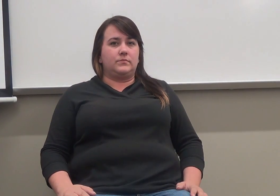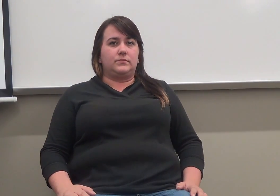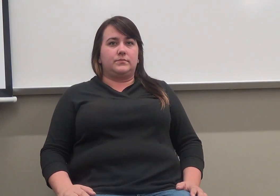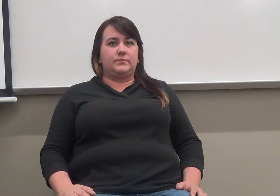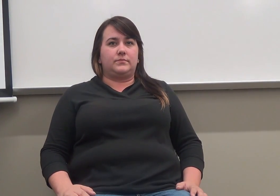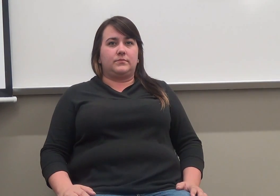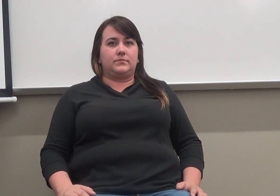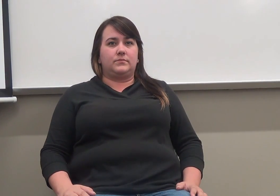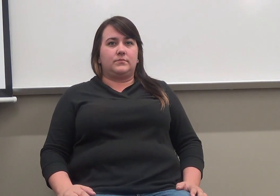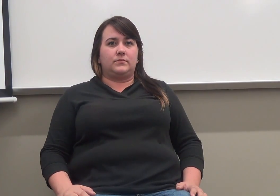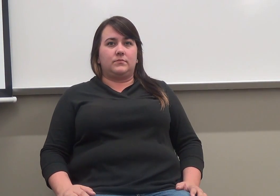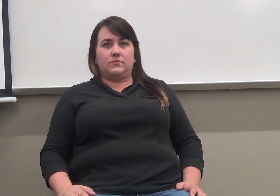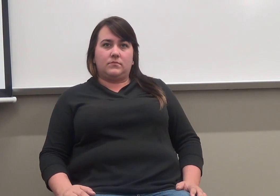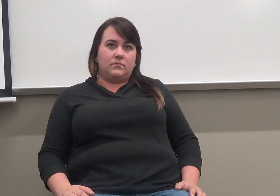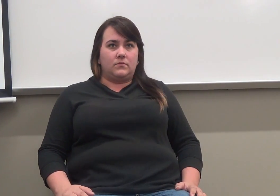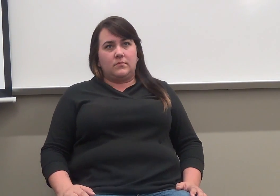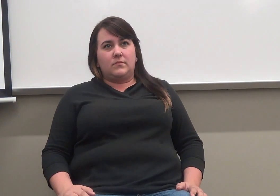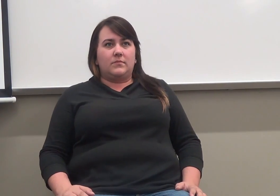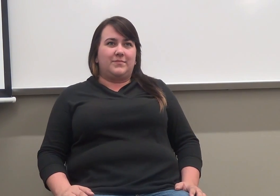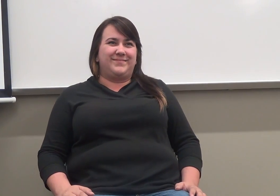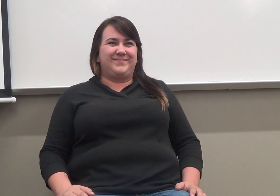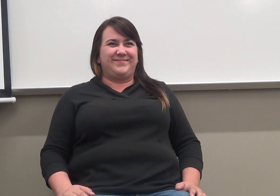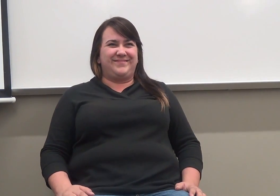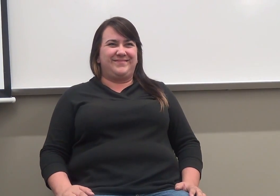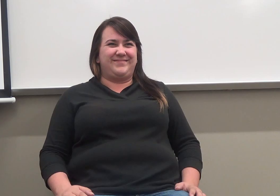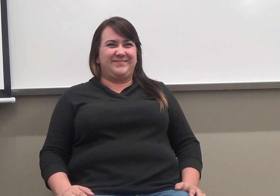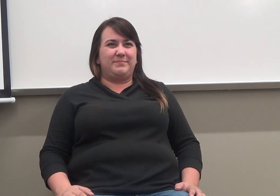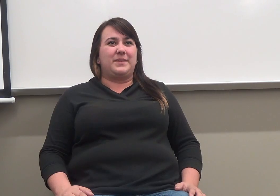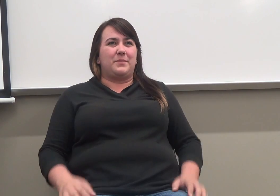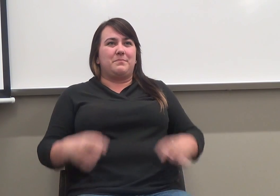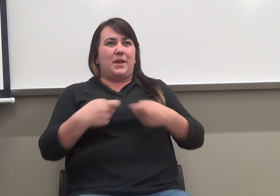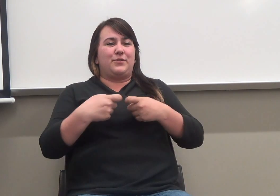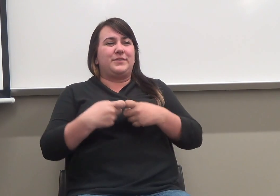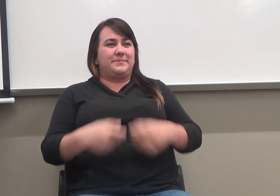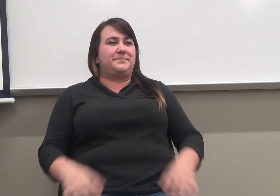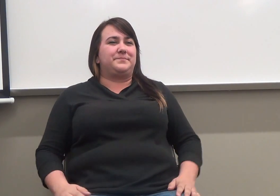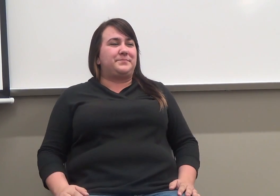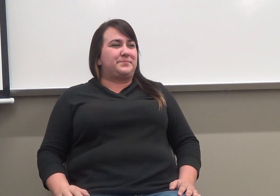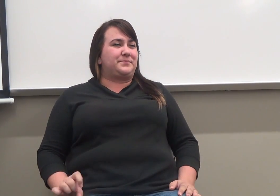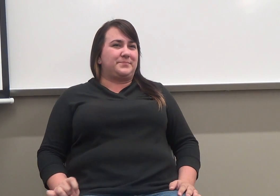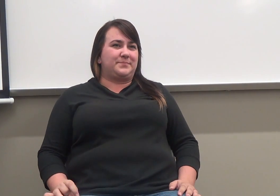talk to the office, the Humanities Division office, they can tell you which way you want to go.